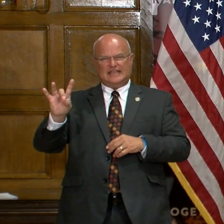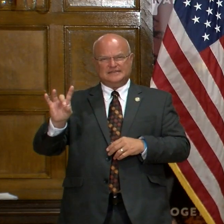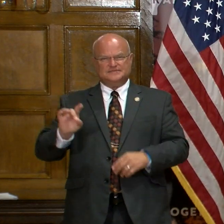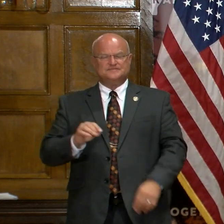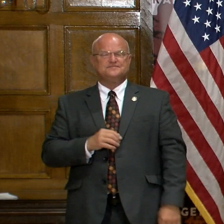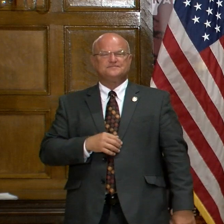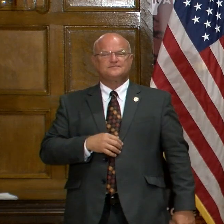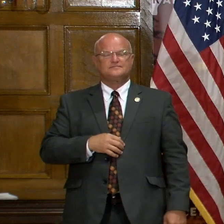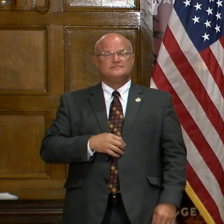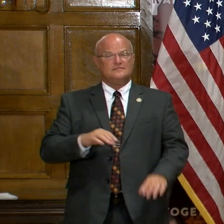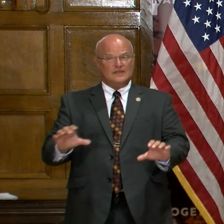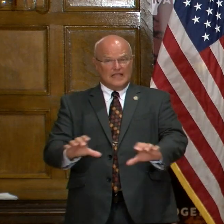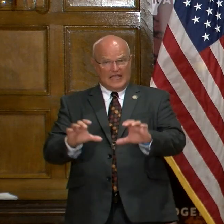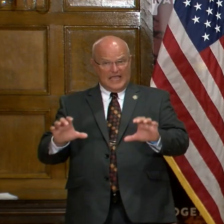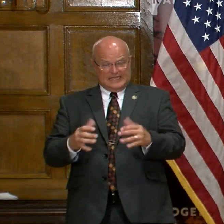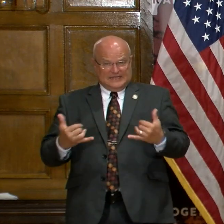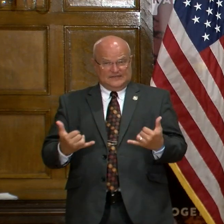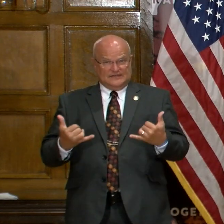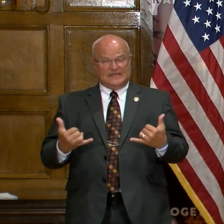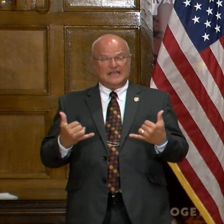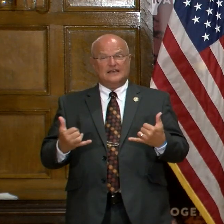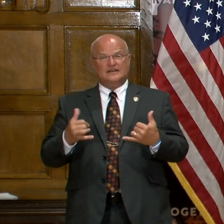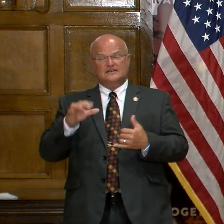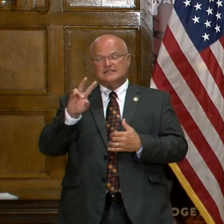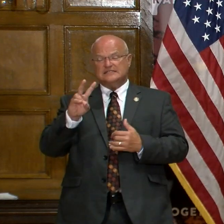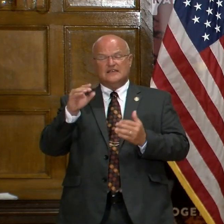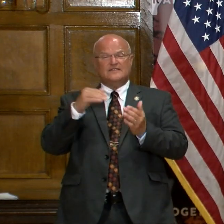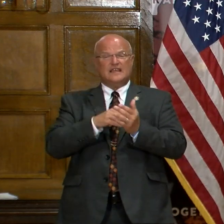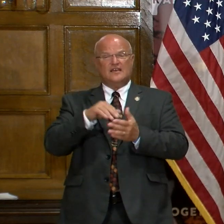678. Active cases now are